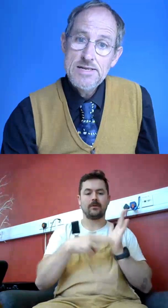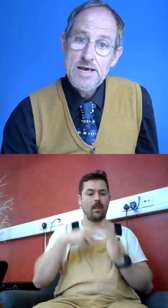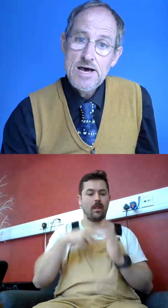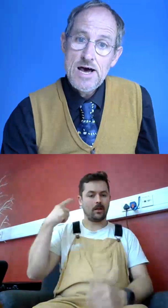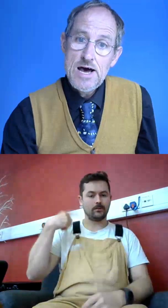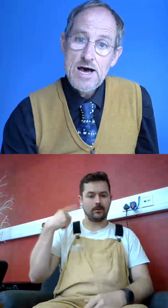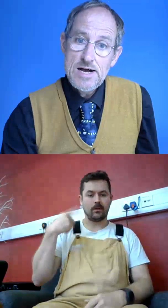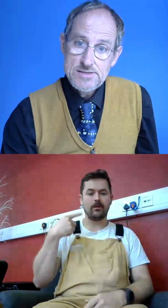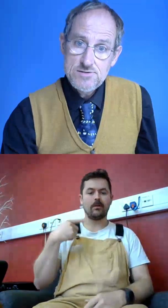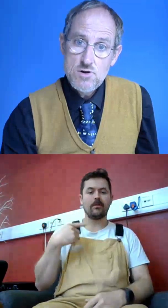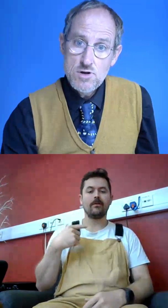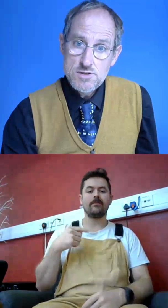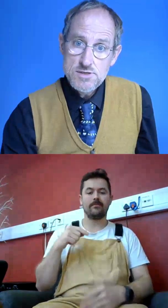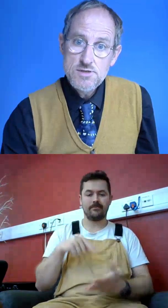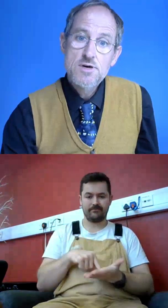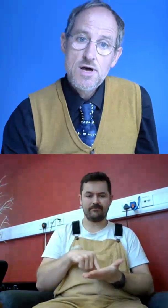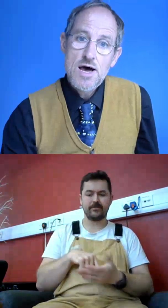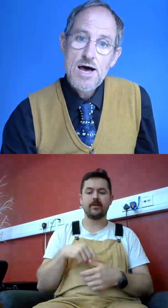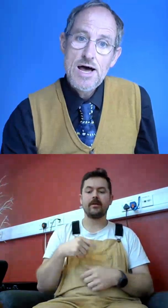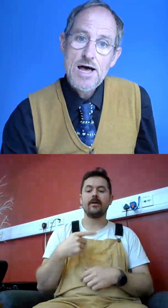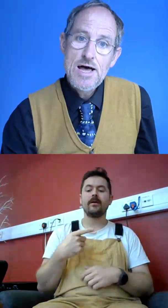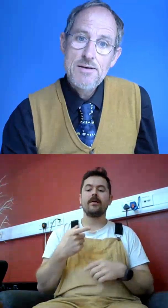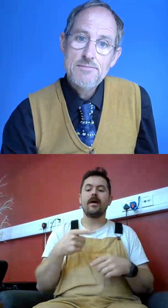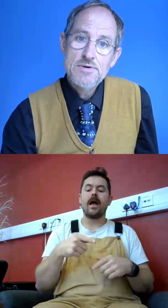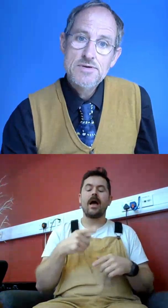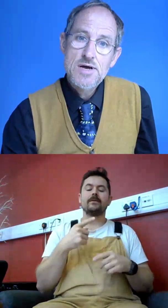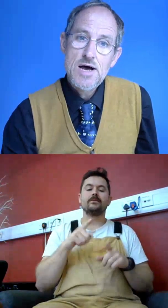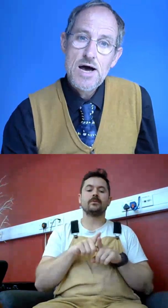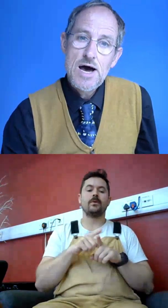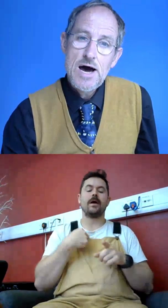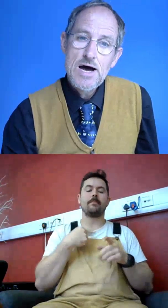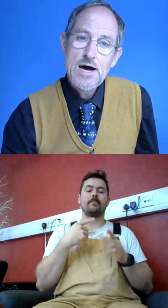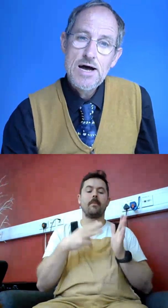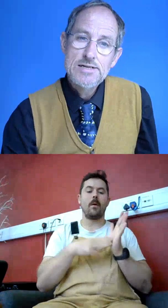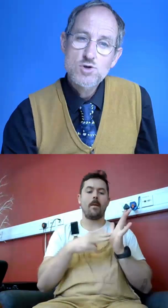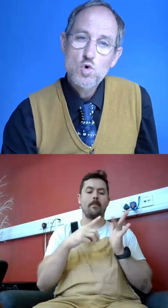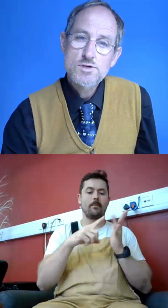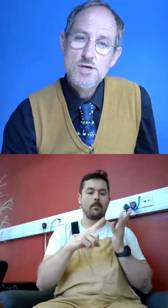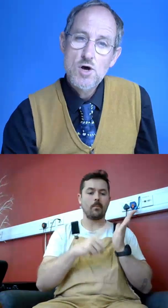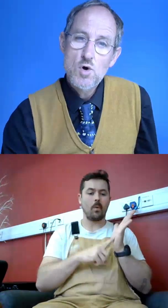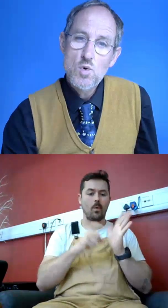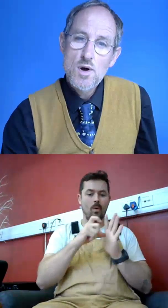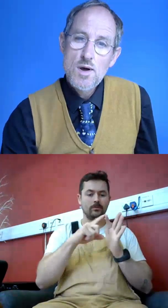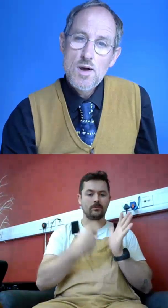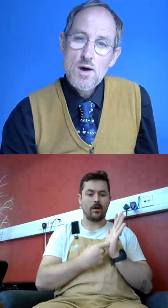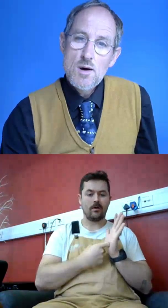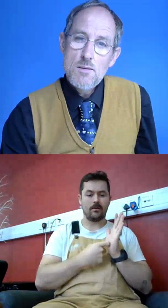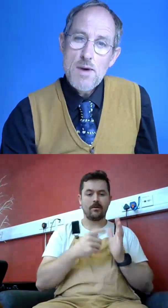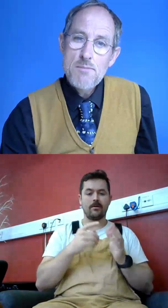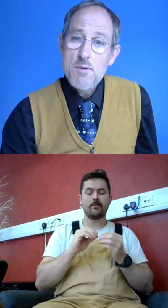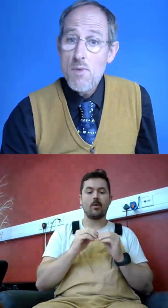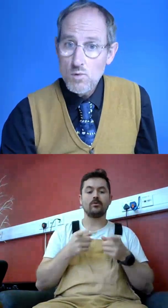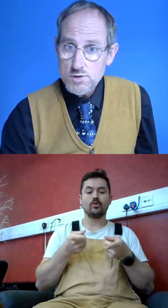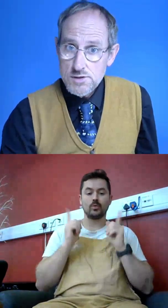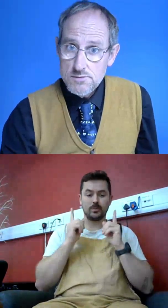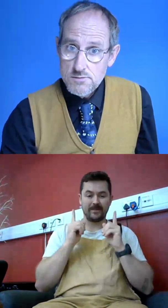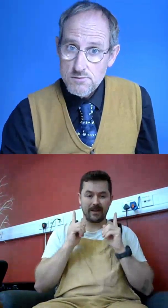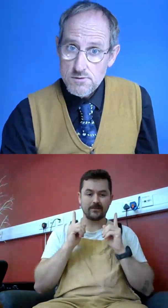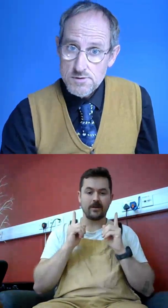MMM in Acton, London, um, and also